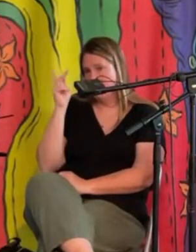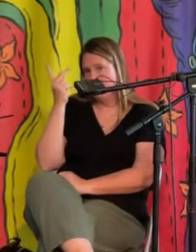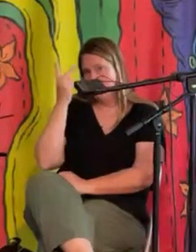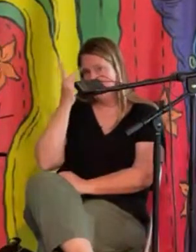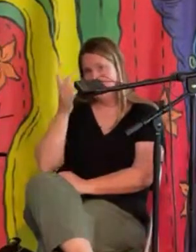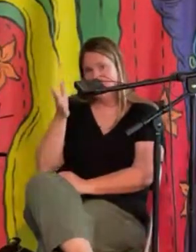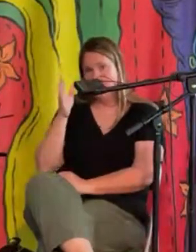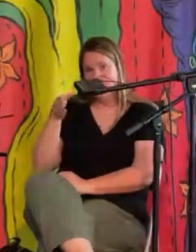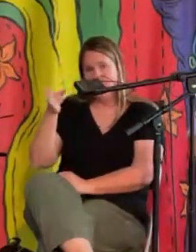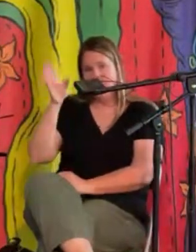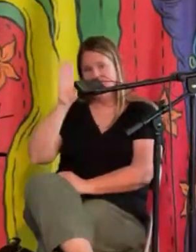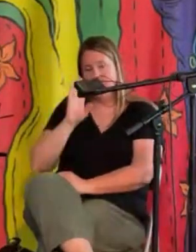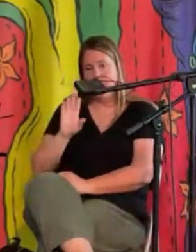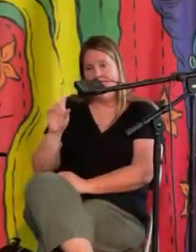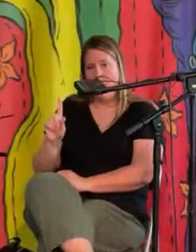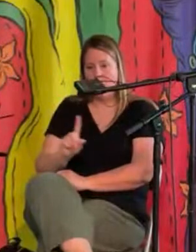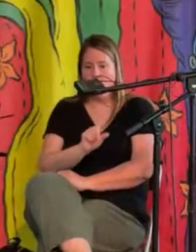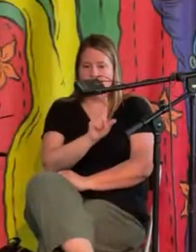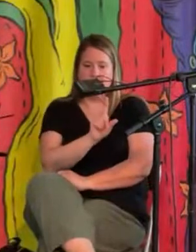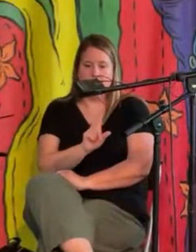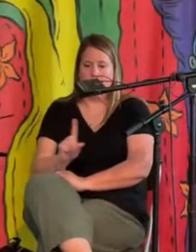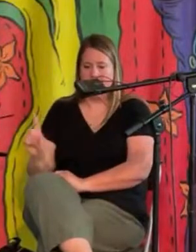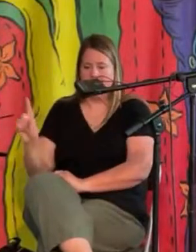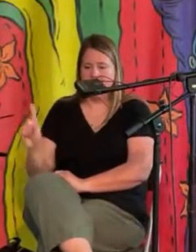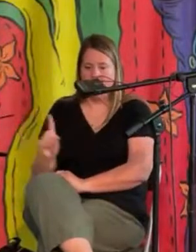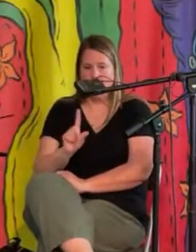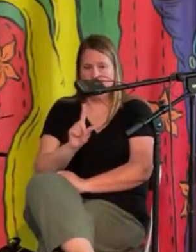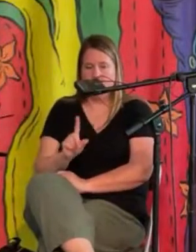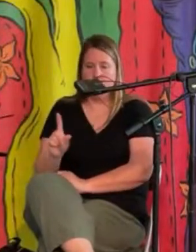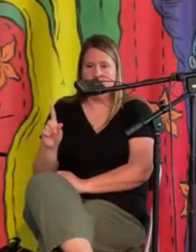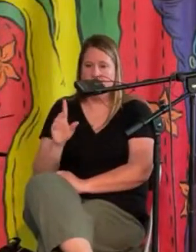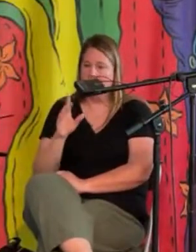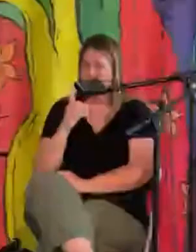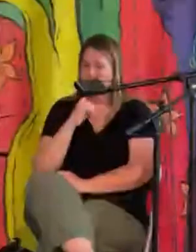if God walks not this way but that way, you get your